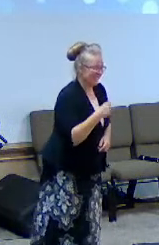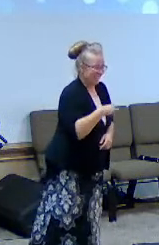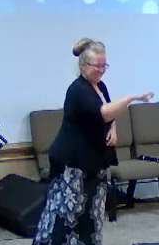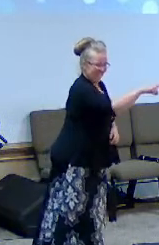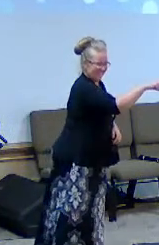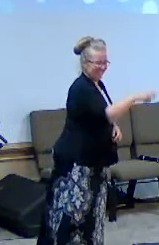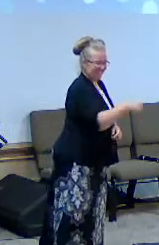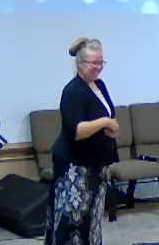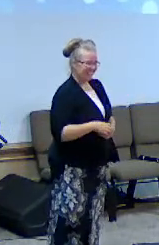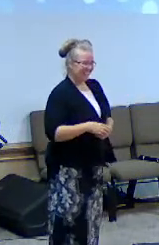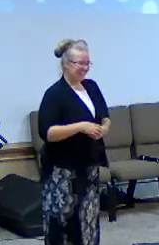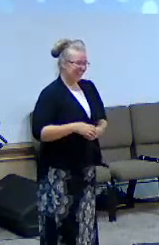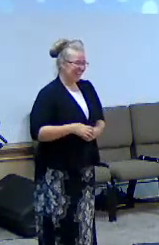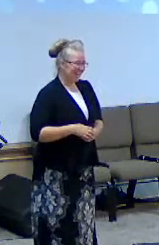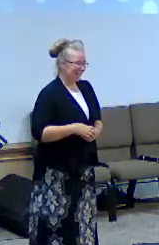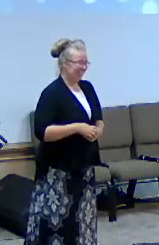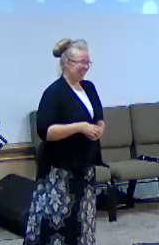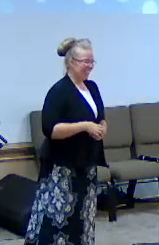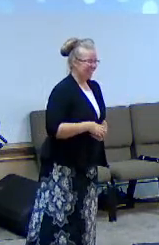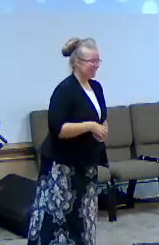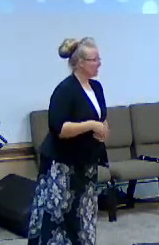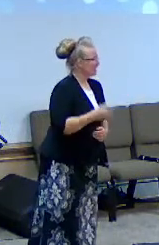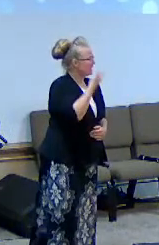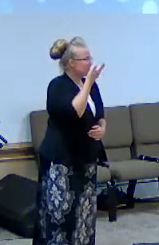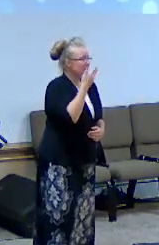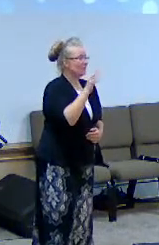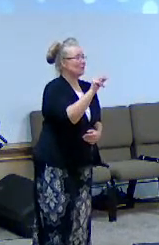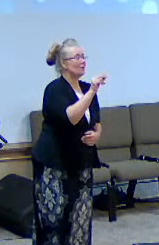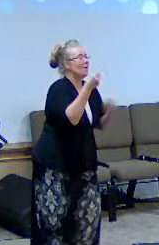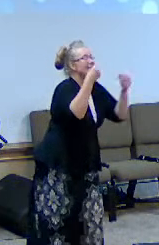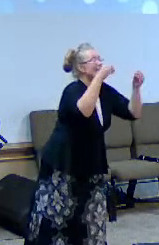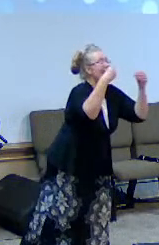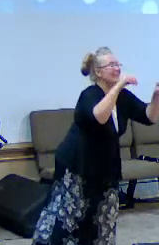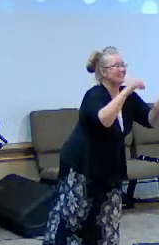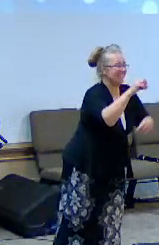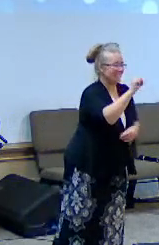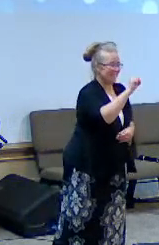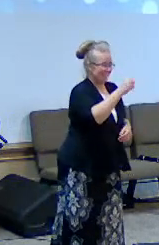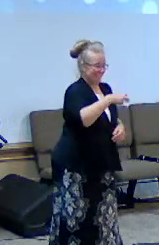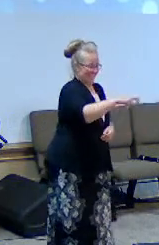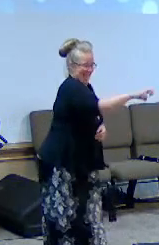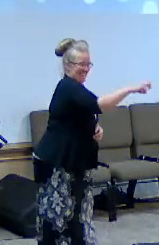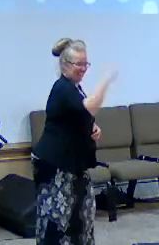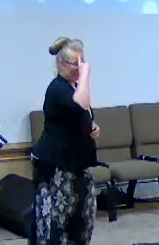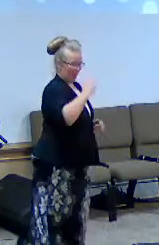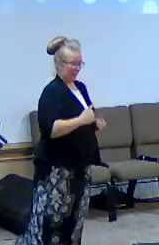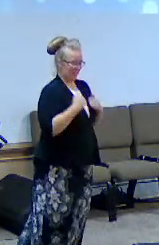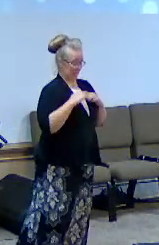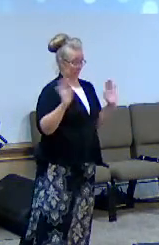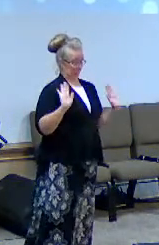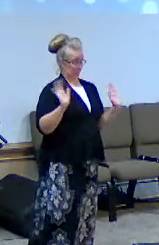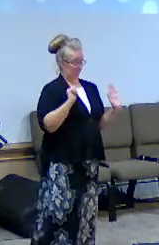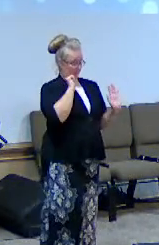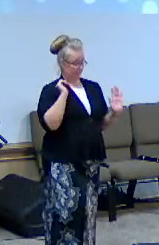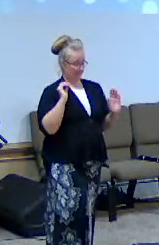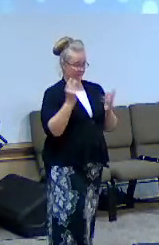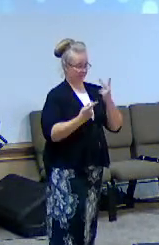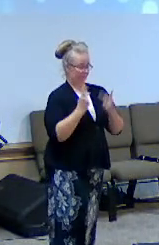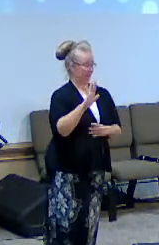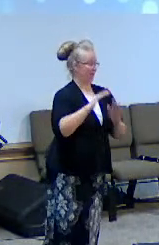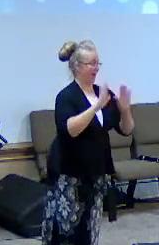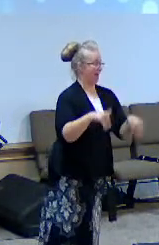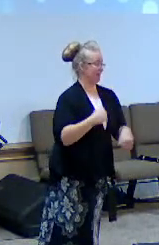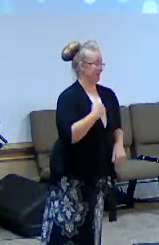a... Justin Buff sells snakes for a living. When I heard about that, I said, brother, I ain't going to your house.